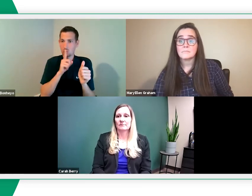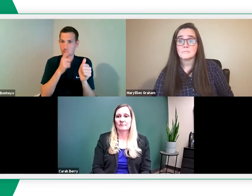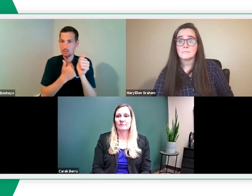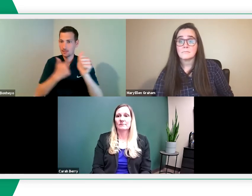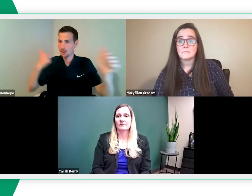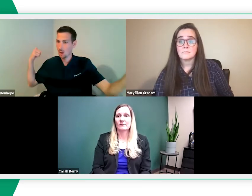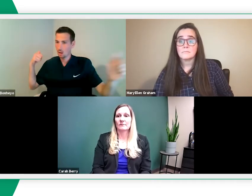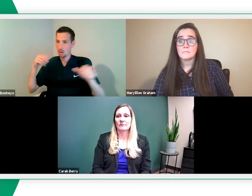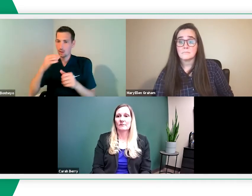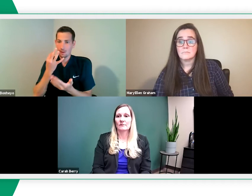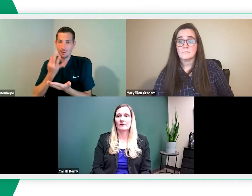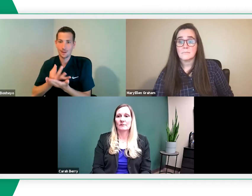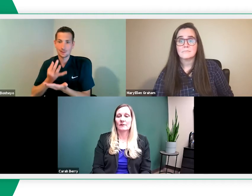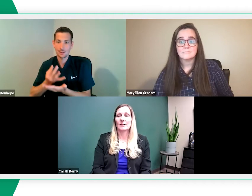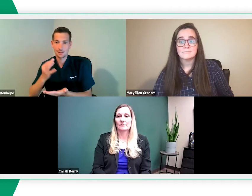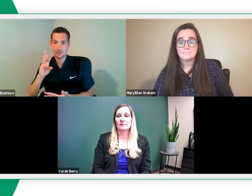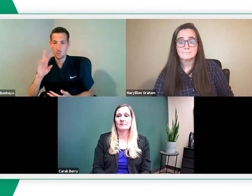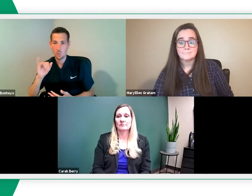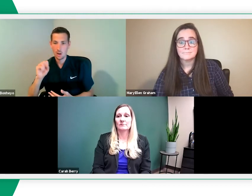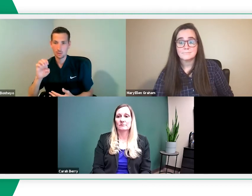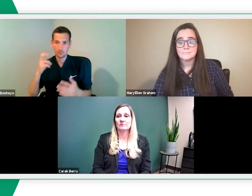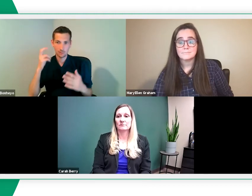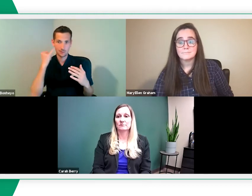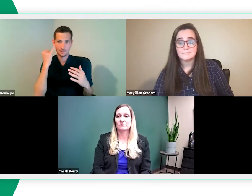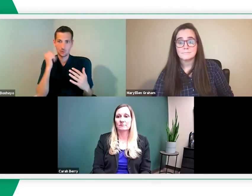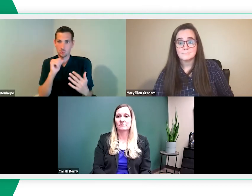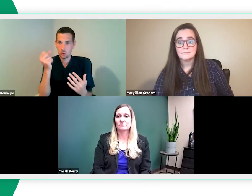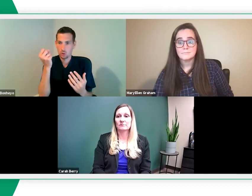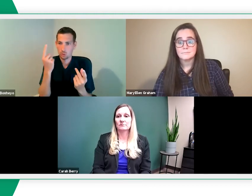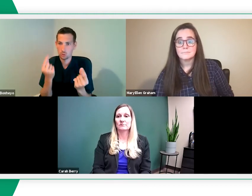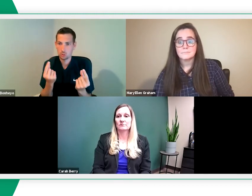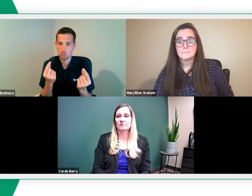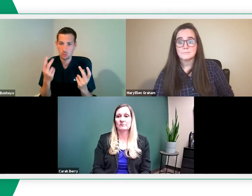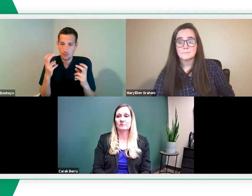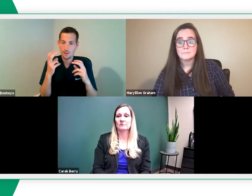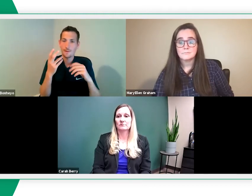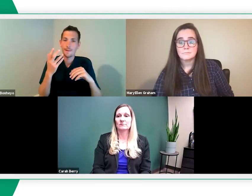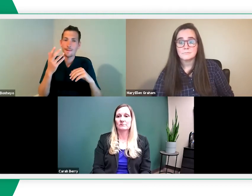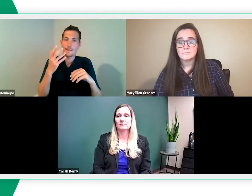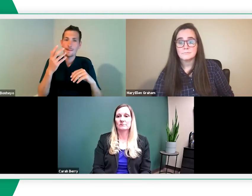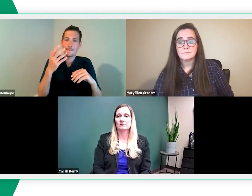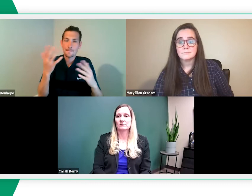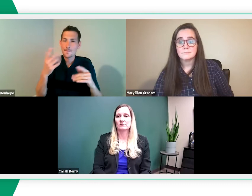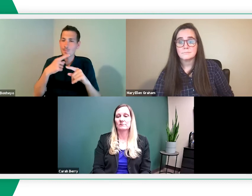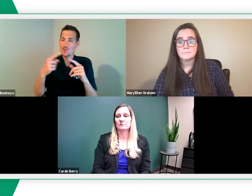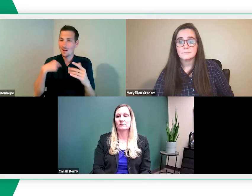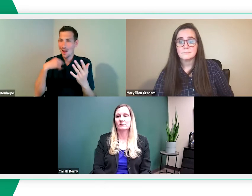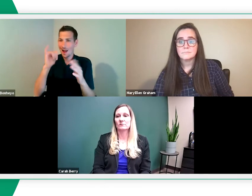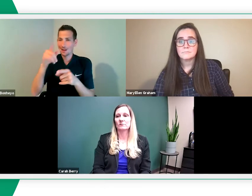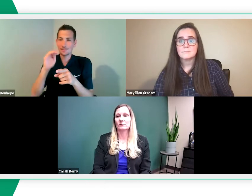go up. So it's really one thing to be further behind financially wise if you don't understand what you're